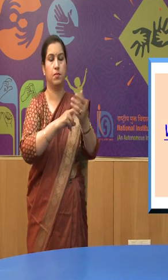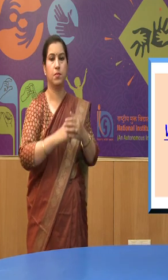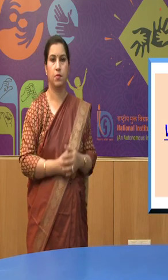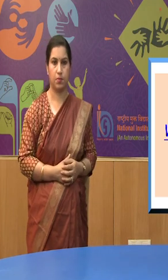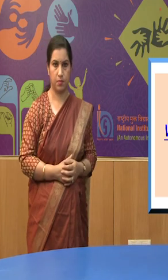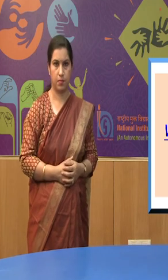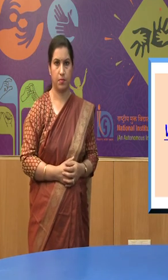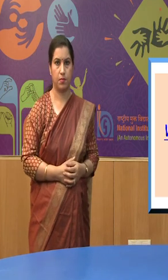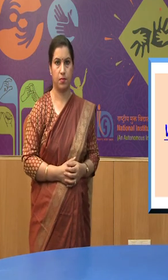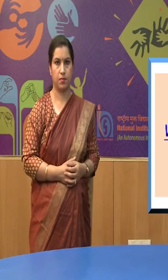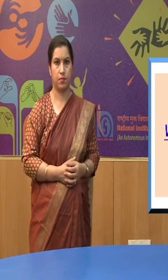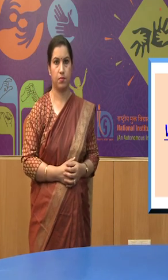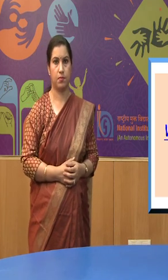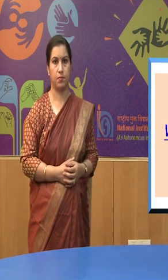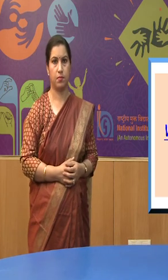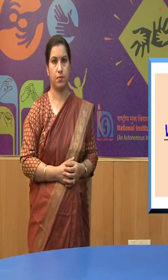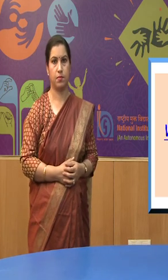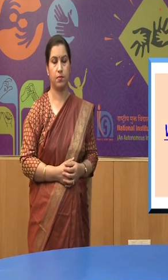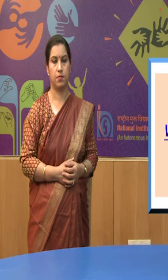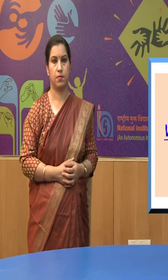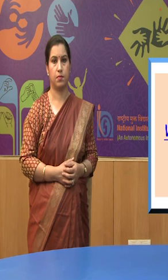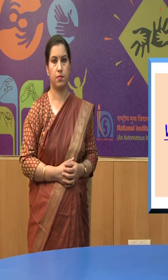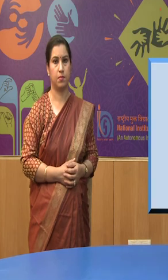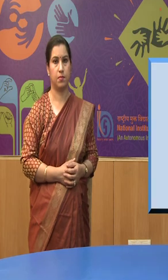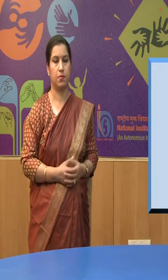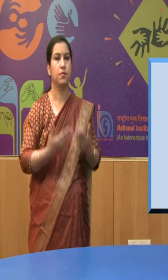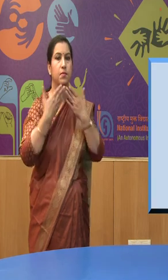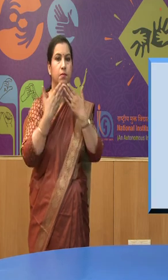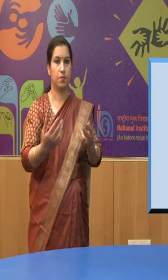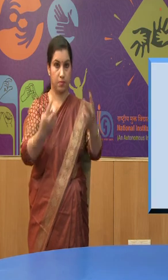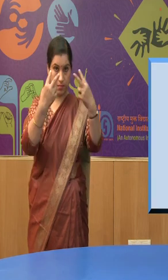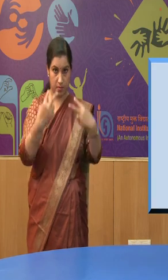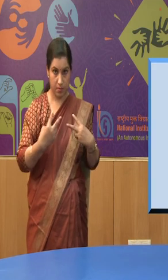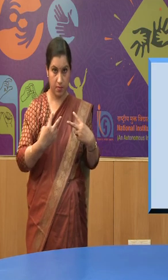www.nios.ac.in. Thank you for watching.